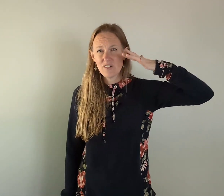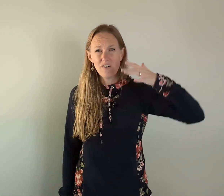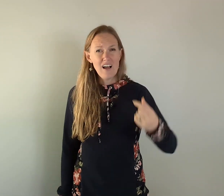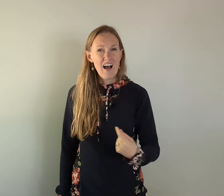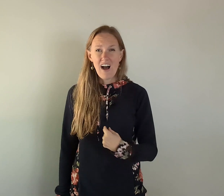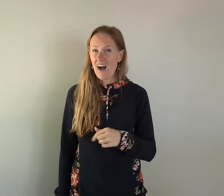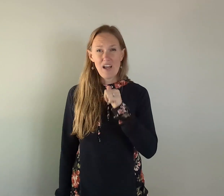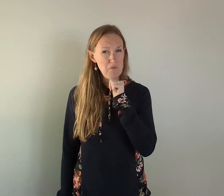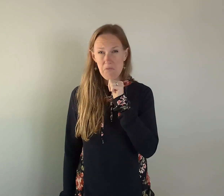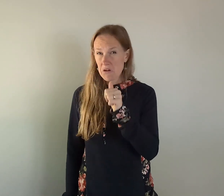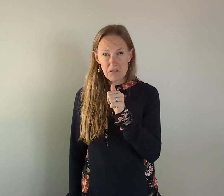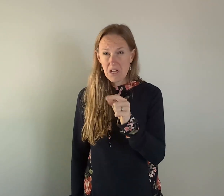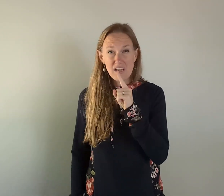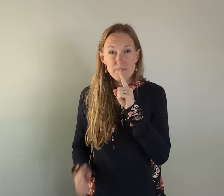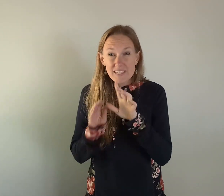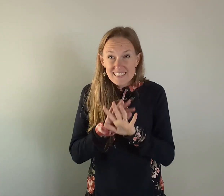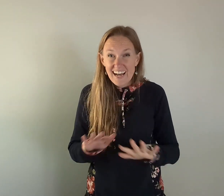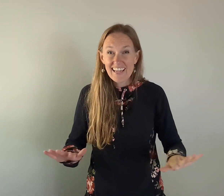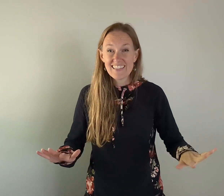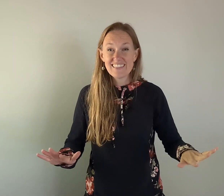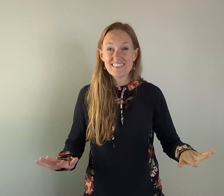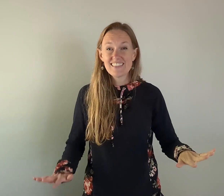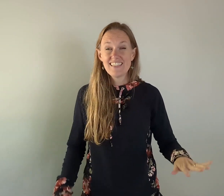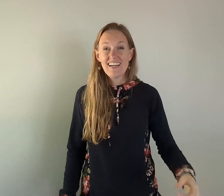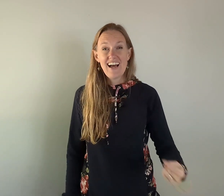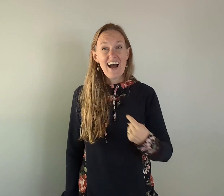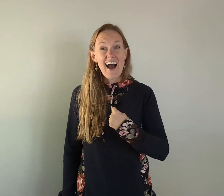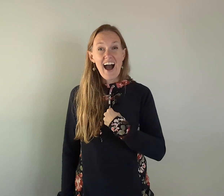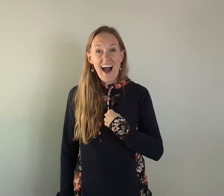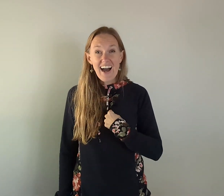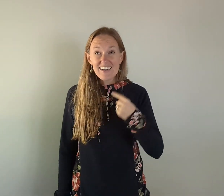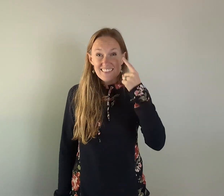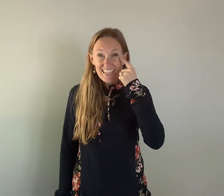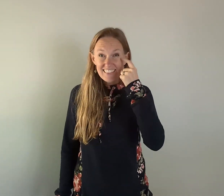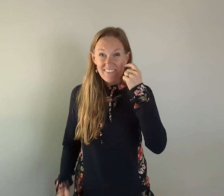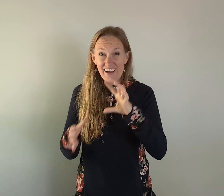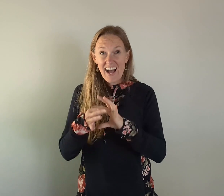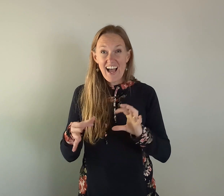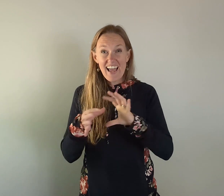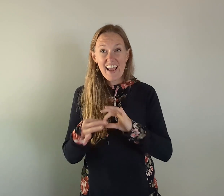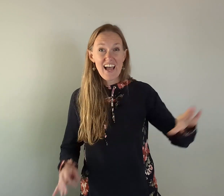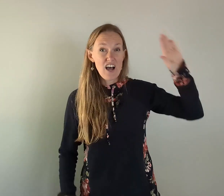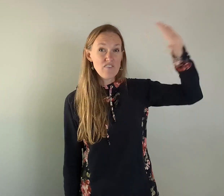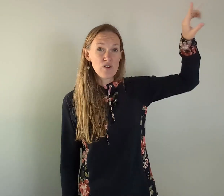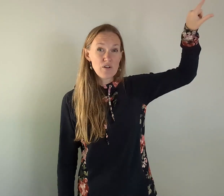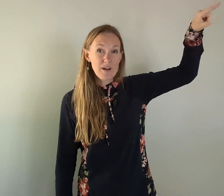So I will not be silent. I'll testify of your